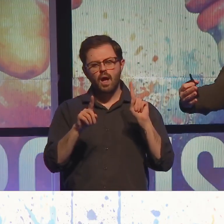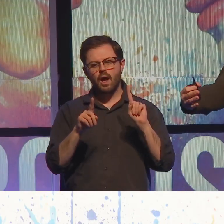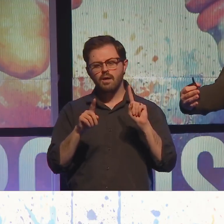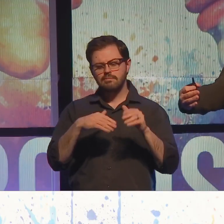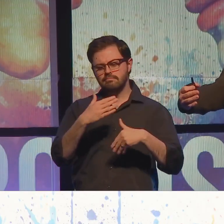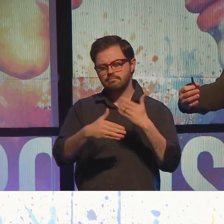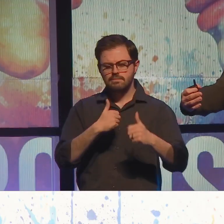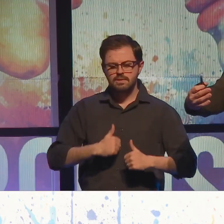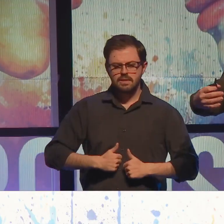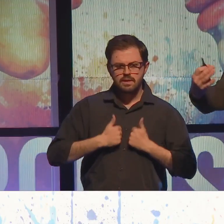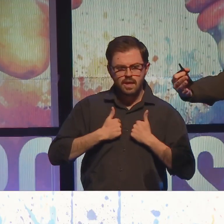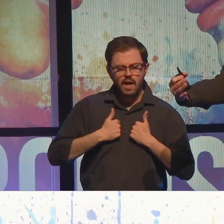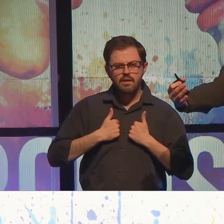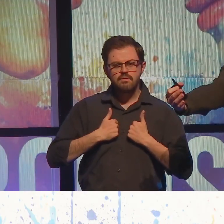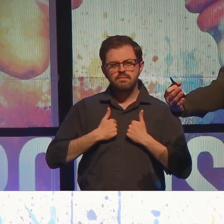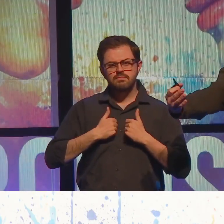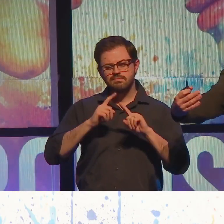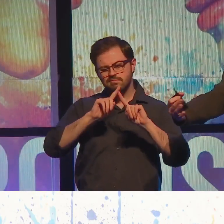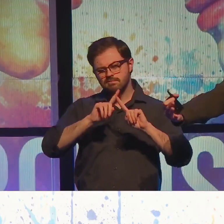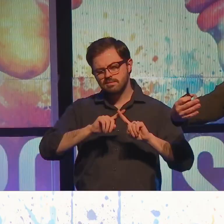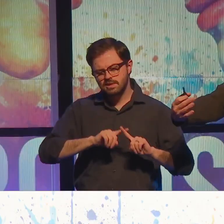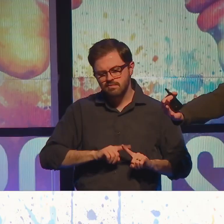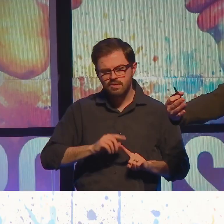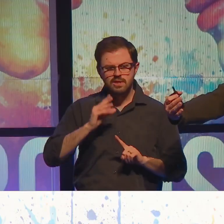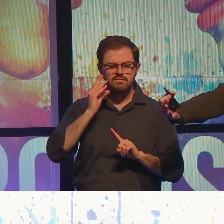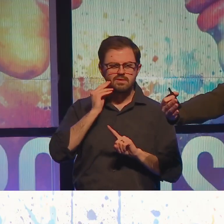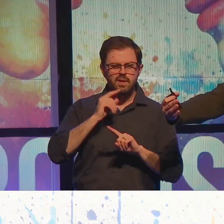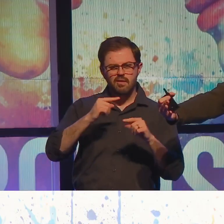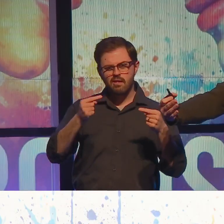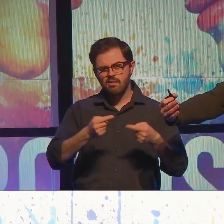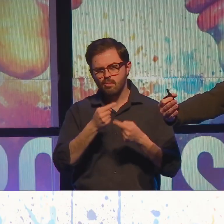lot of wounds have produced what stands in front of me.